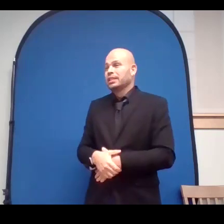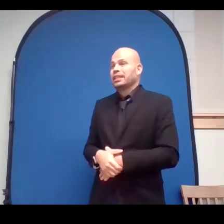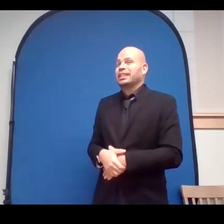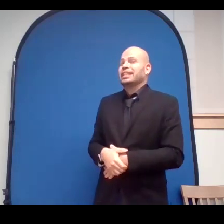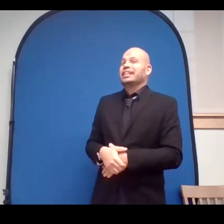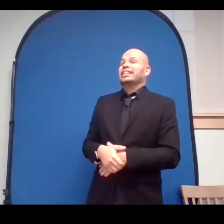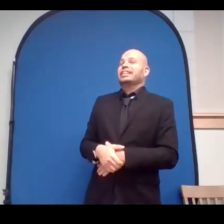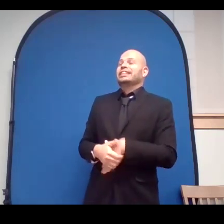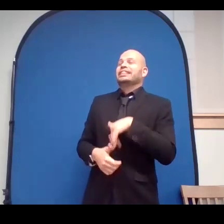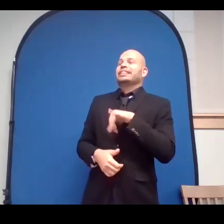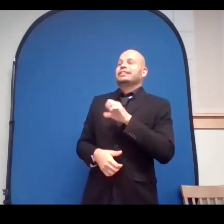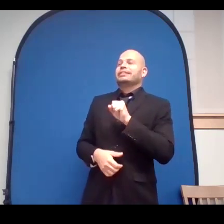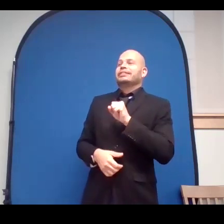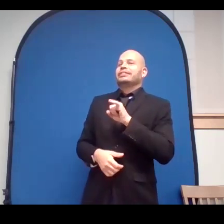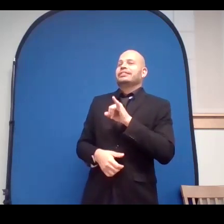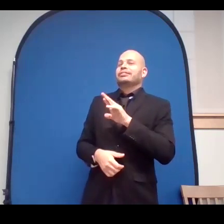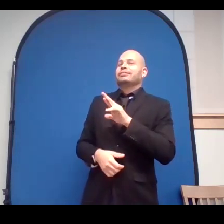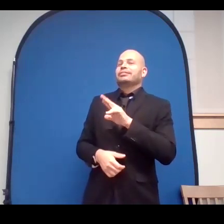No question about that, right?